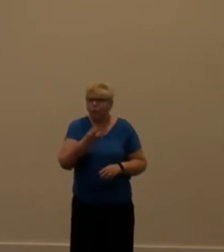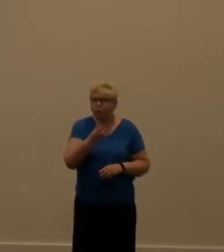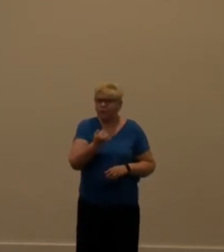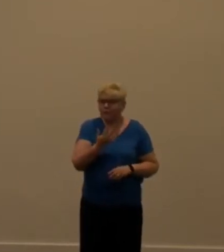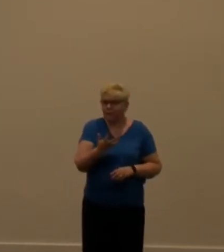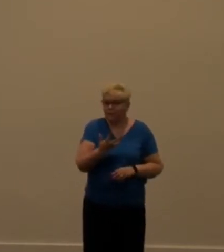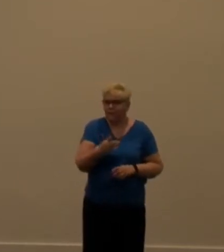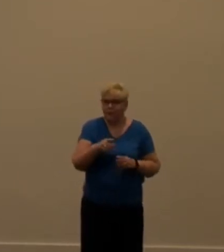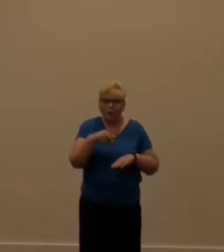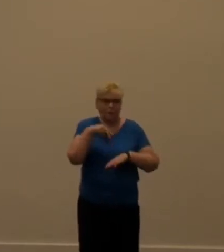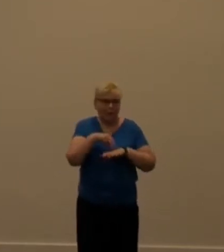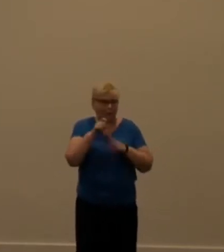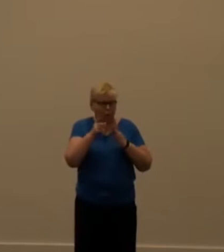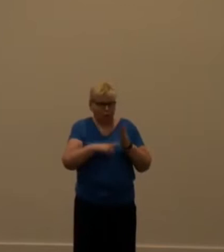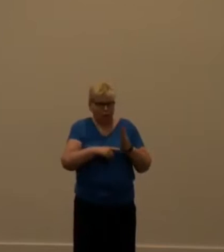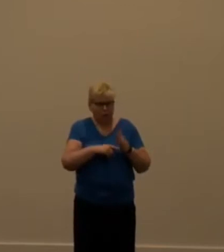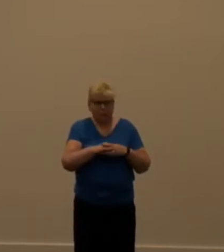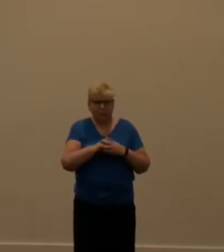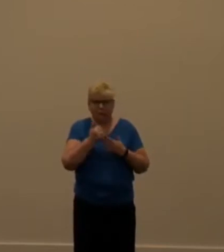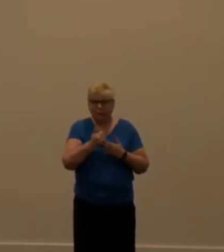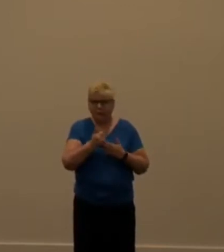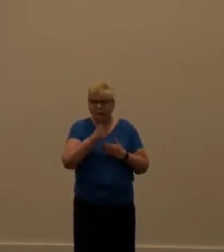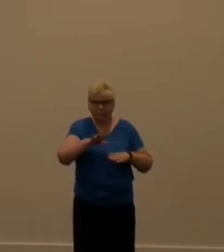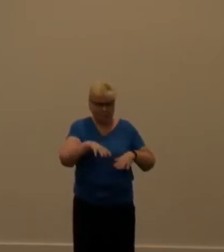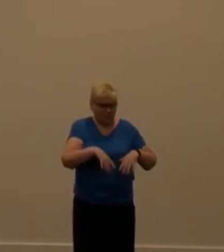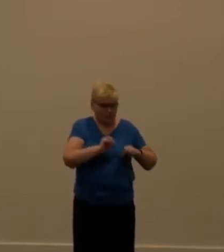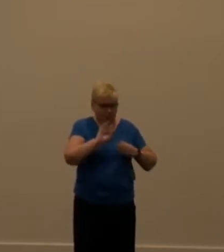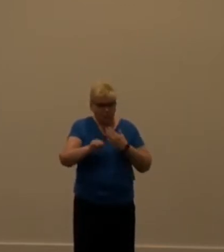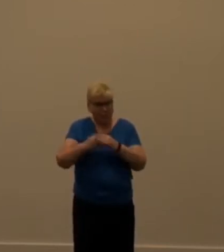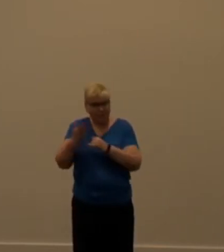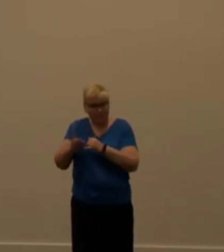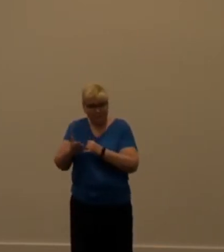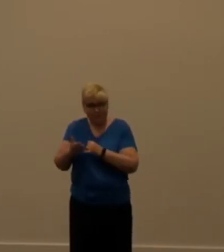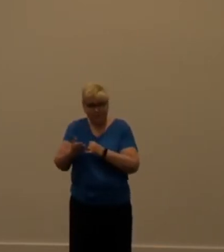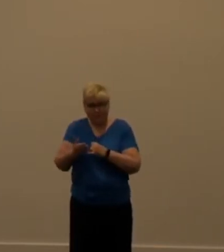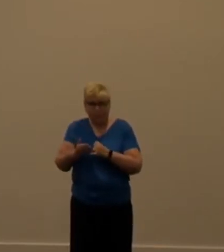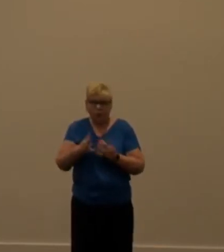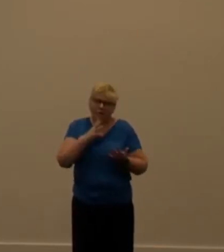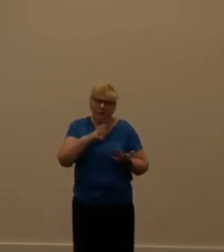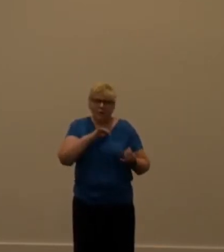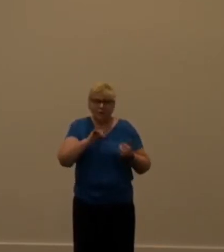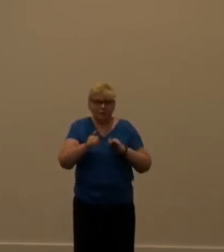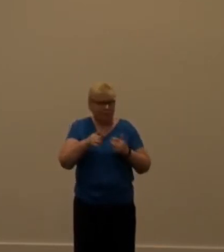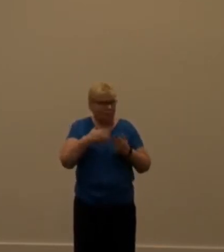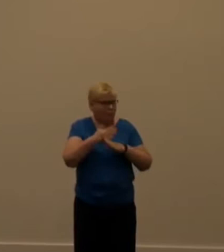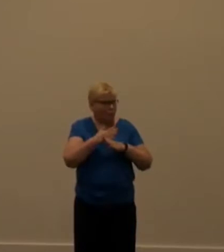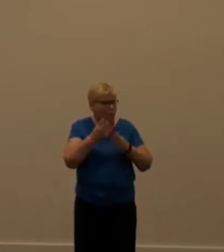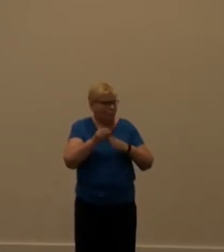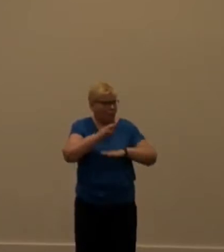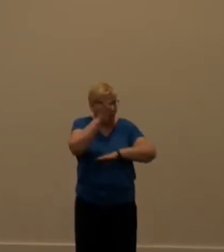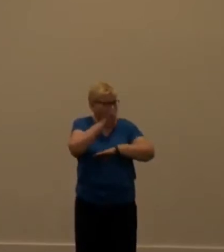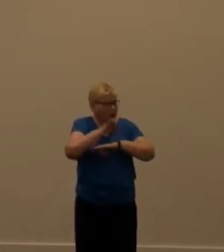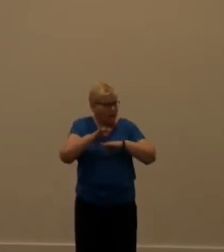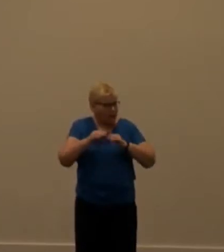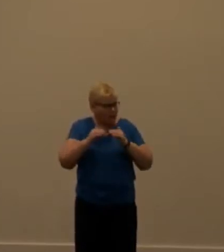and Power Platform projects from the start to the end. So I sometimes work as architect level, other